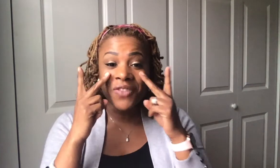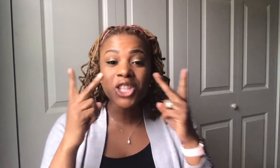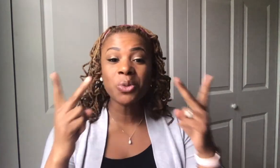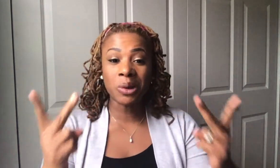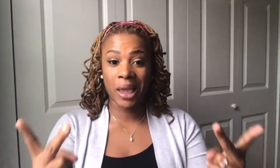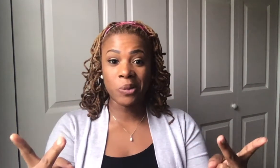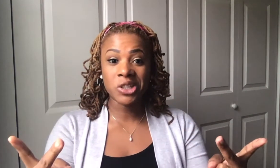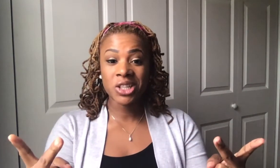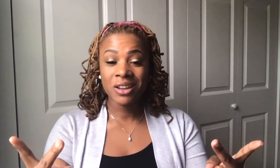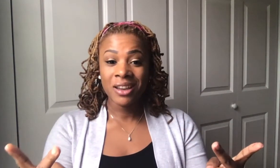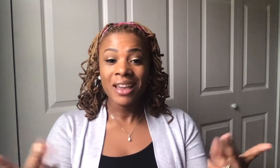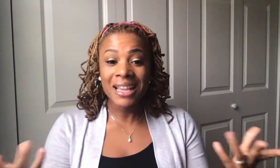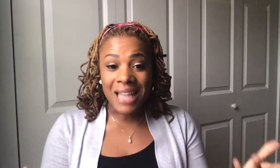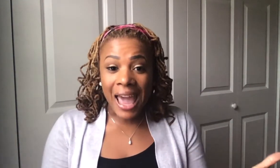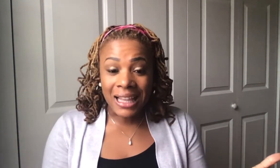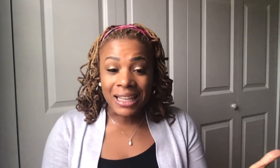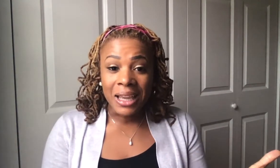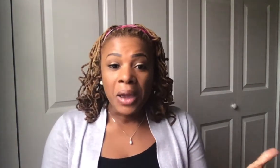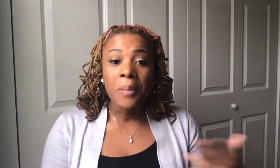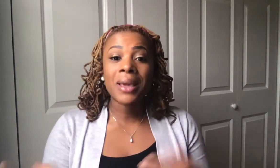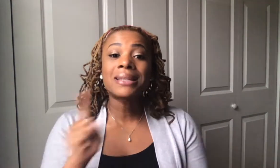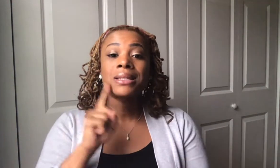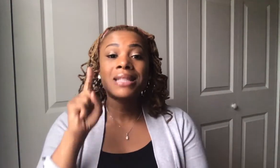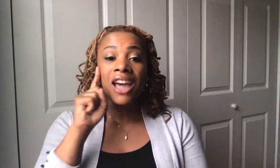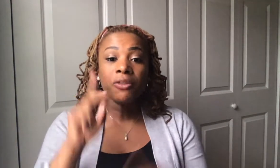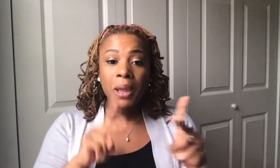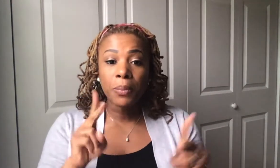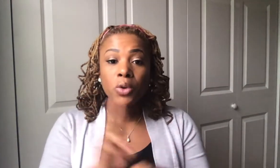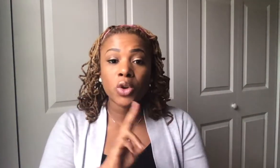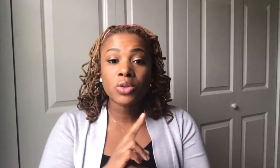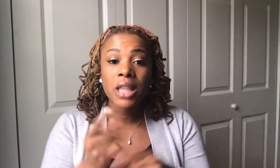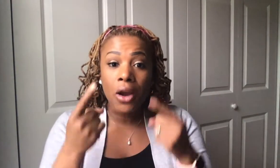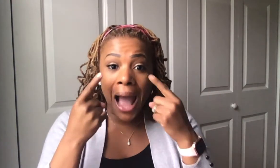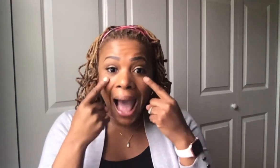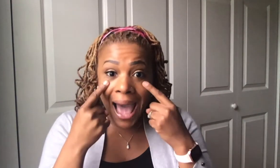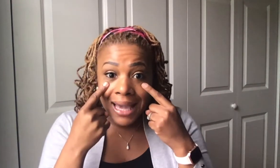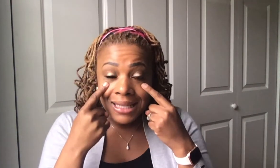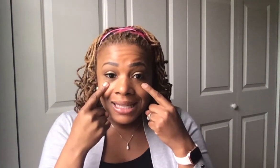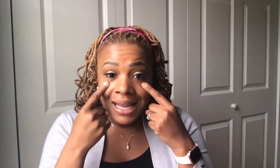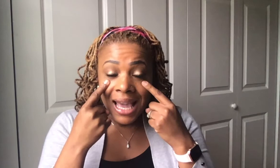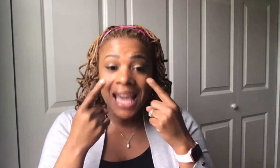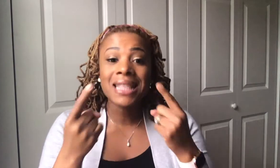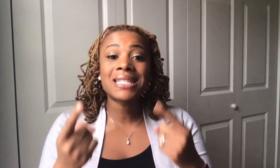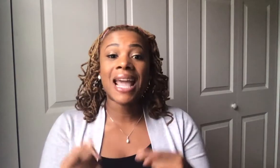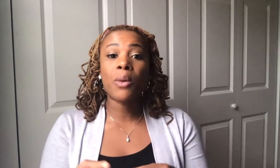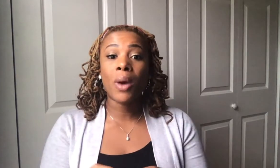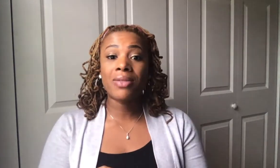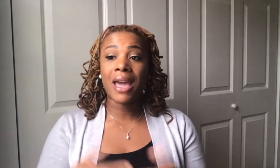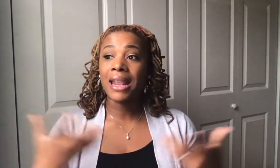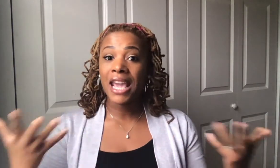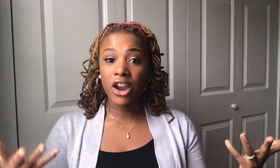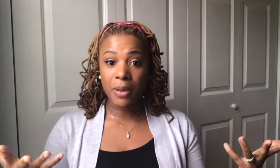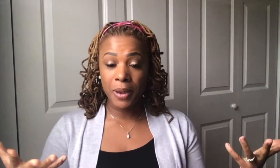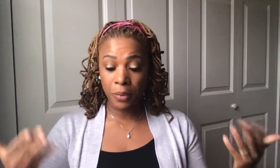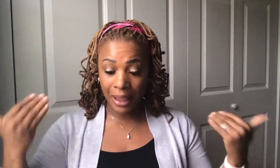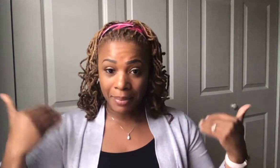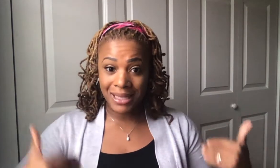visual language. Exactly. Because deaf people use their eyes in the same way that hearing people like